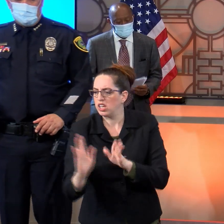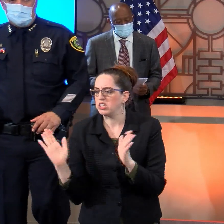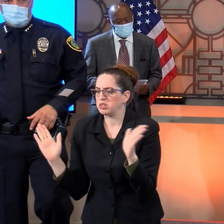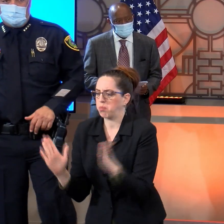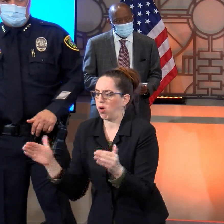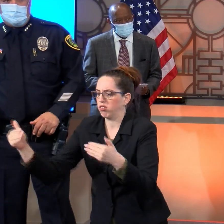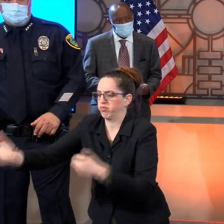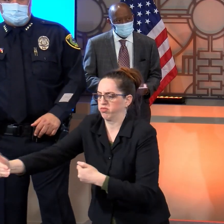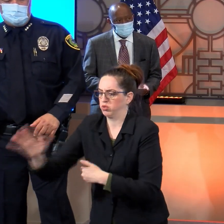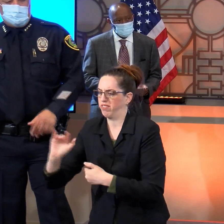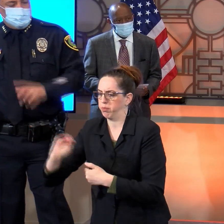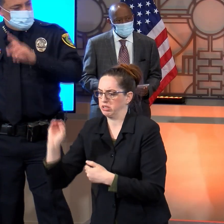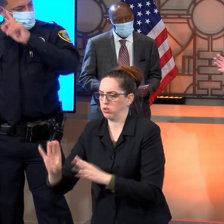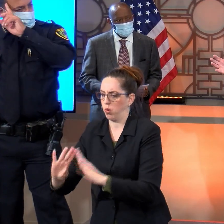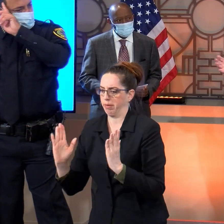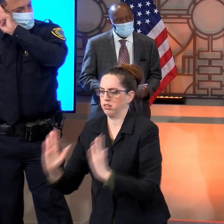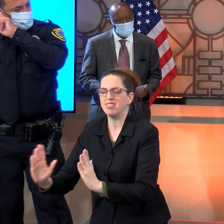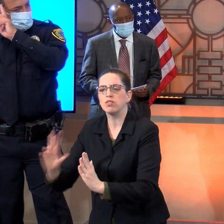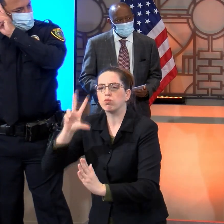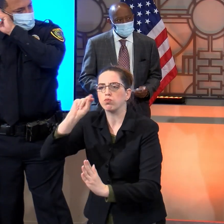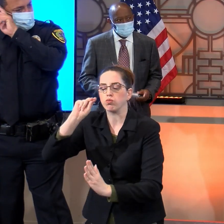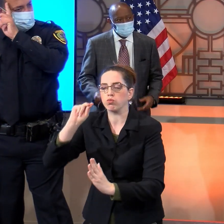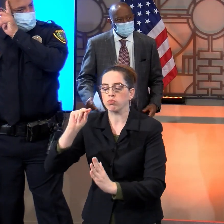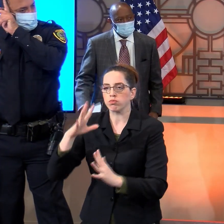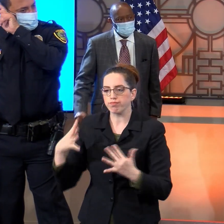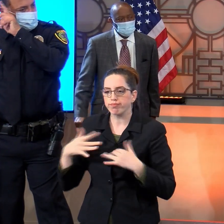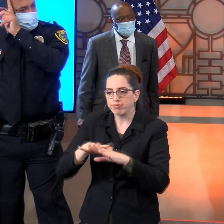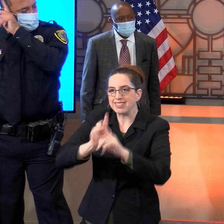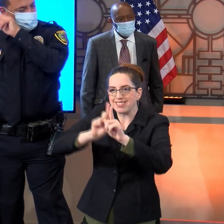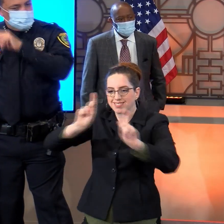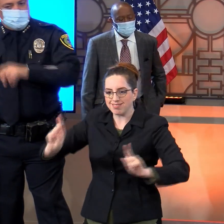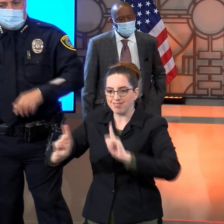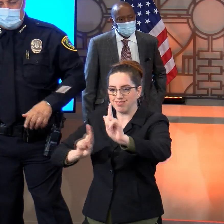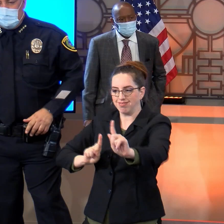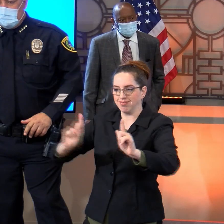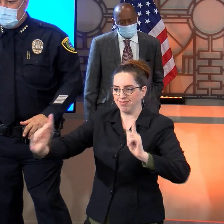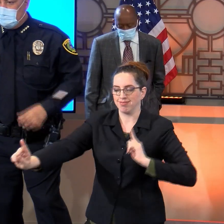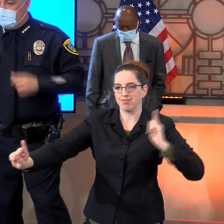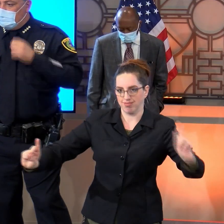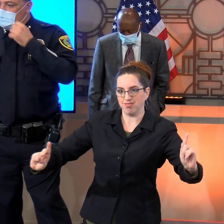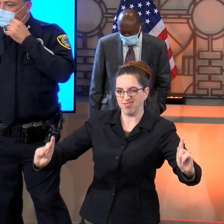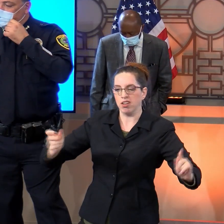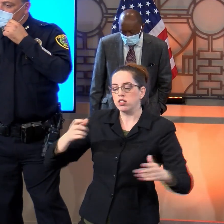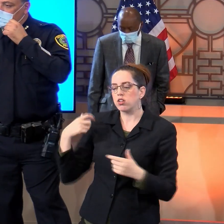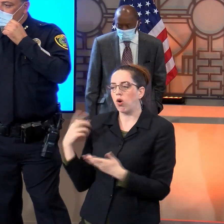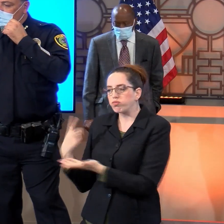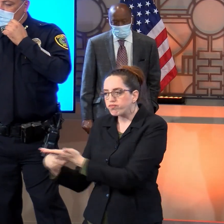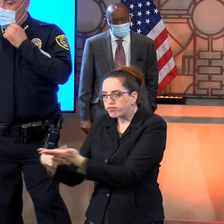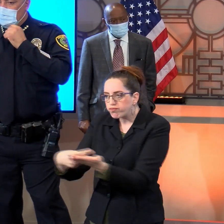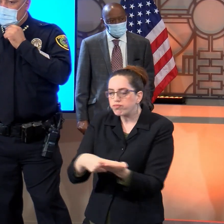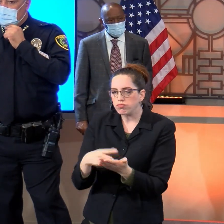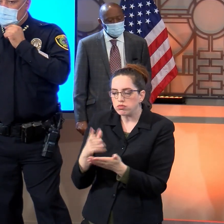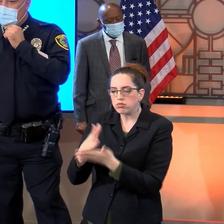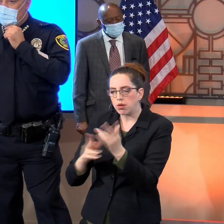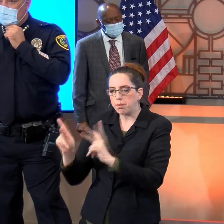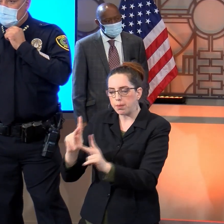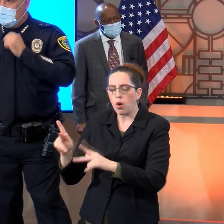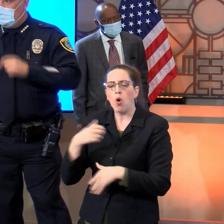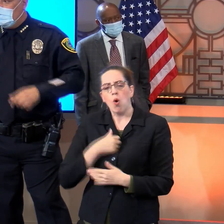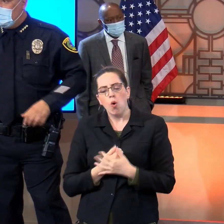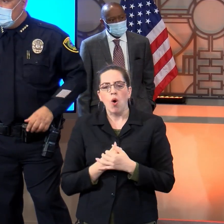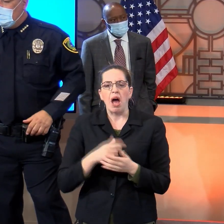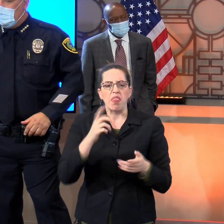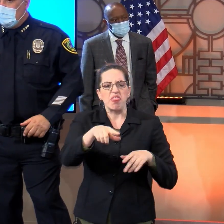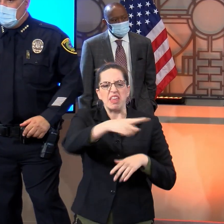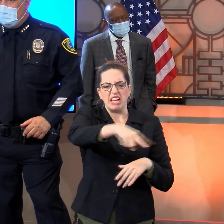restaurant. The whole point of this is to have social distancing built into the business model. And so I've already had a couple of conversations with folks who had suggested they